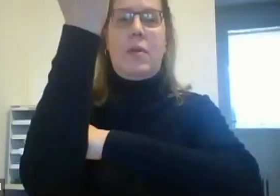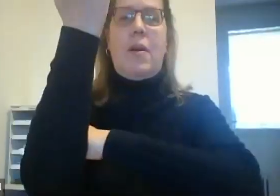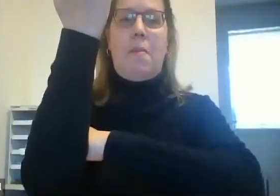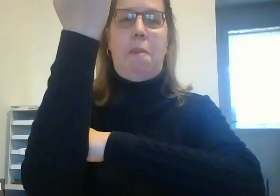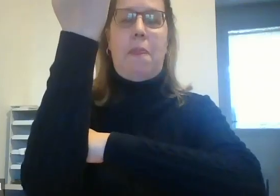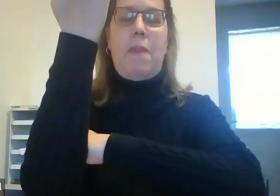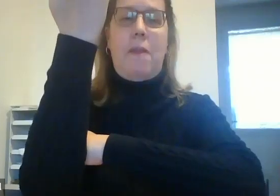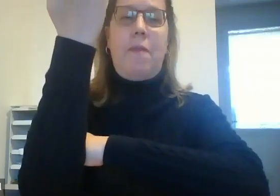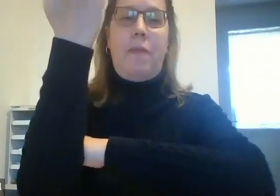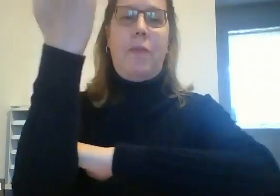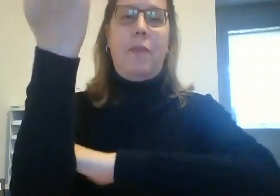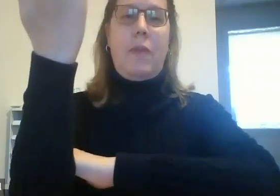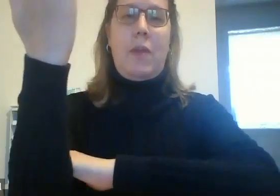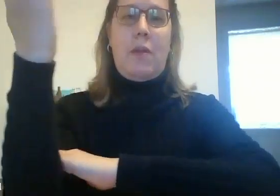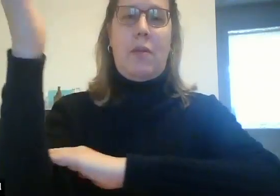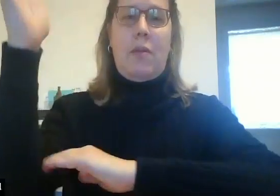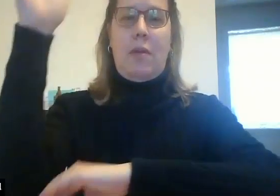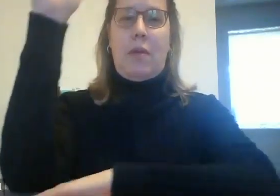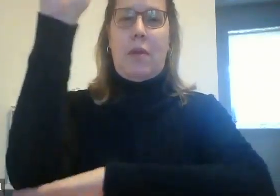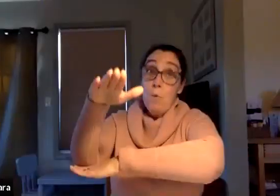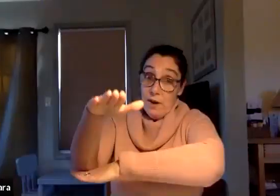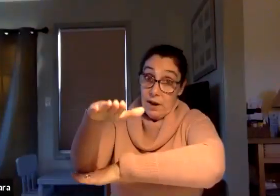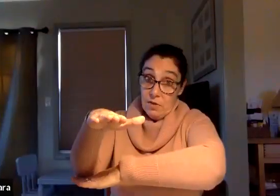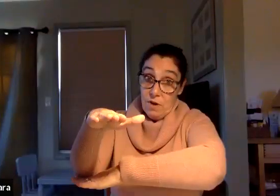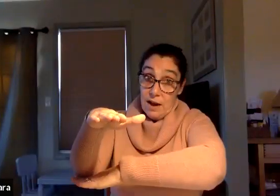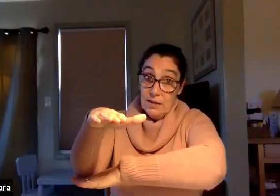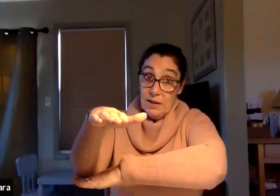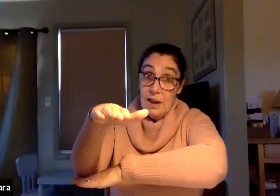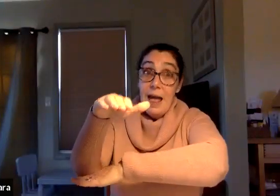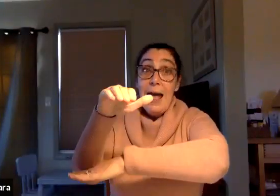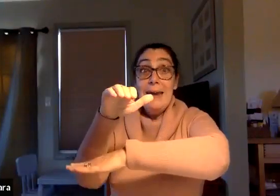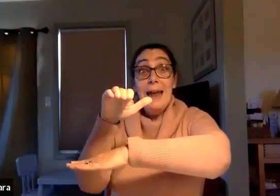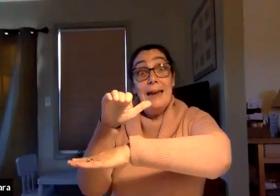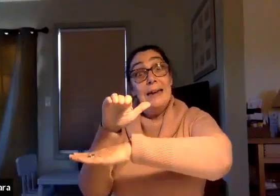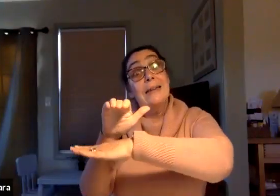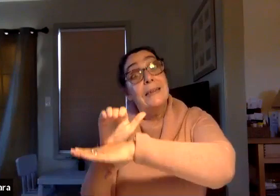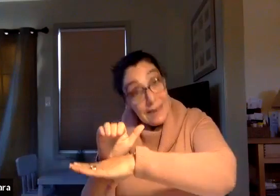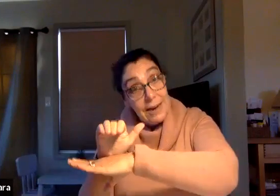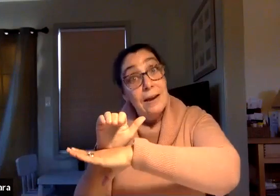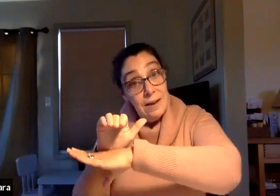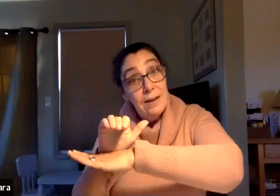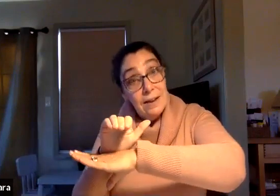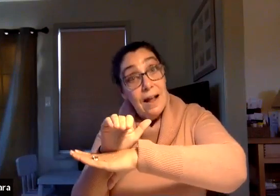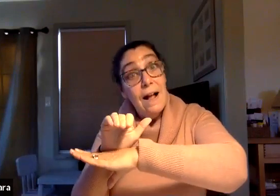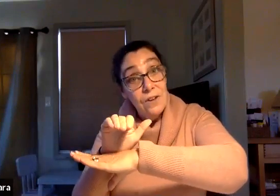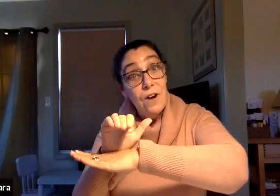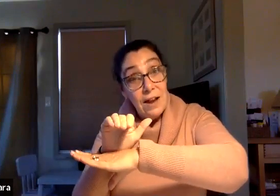up in the horizon. In the afternoon, it's lowering on the horizon. At night, it's sitting on the